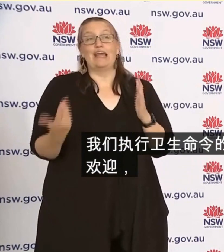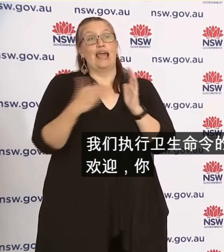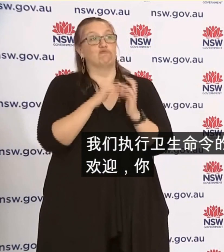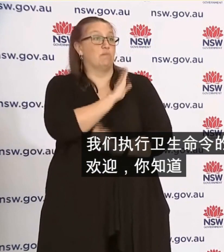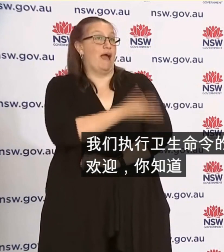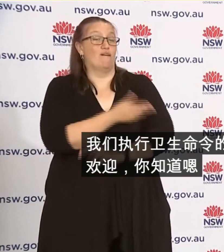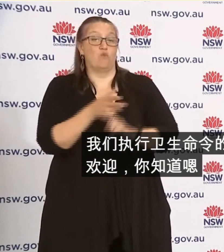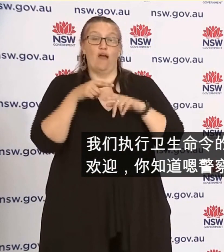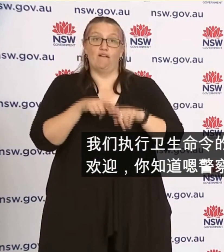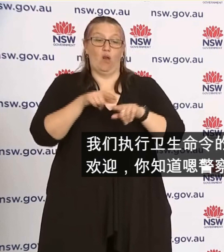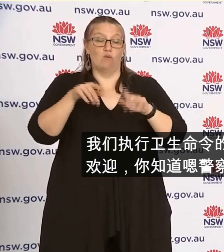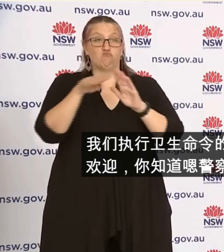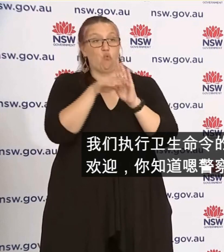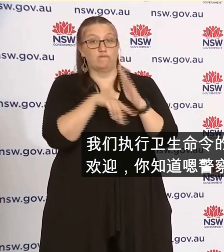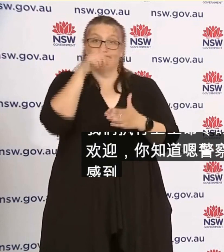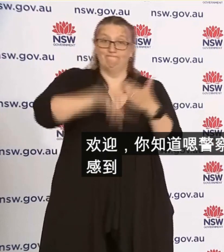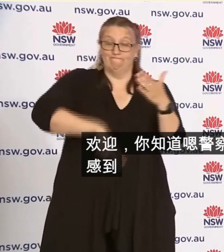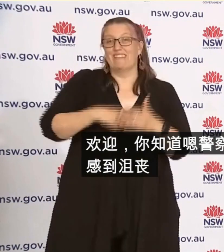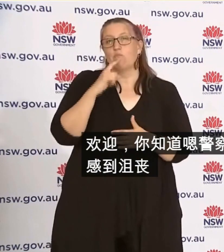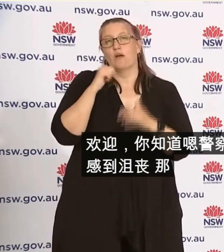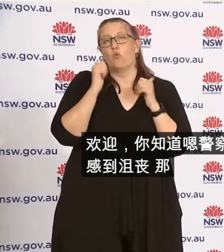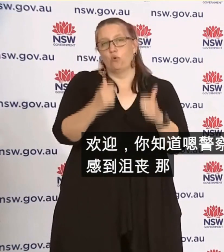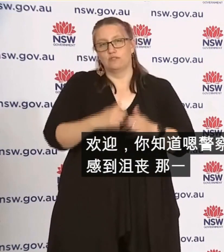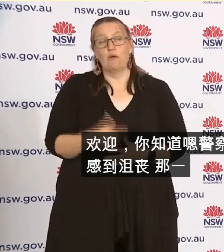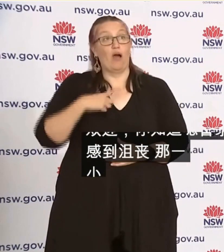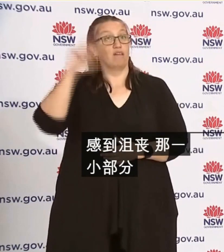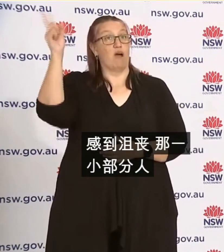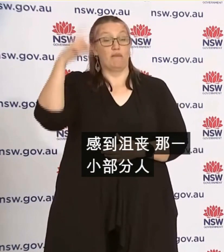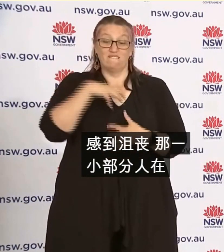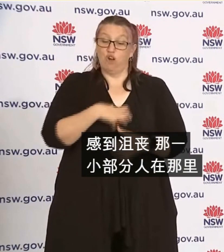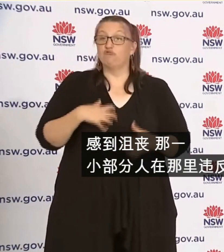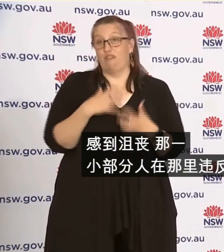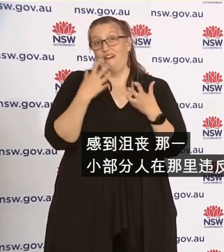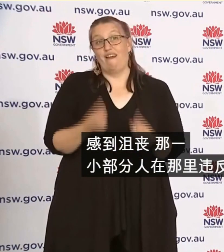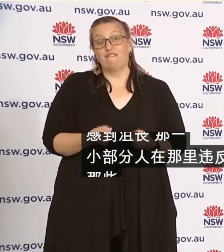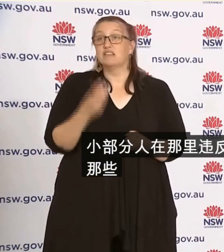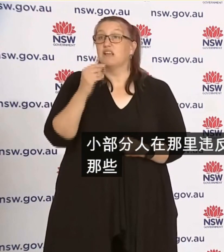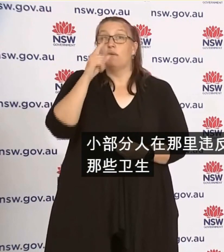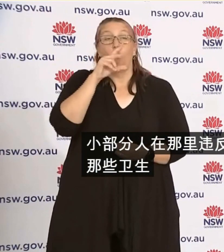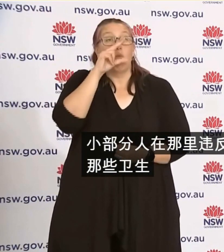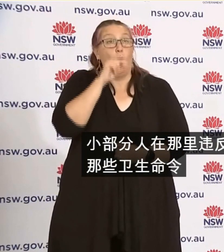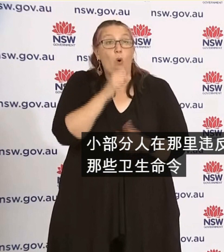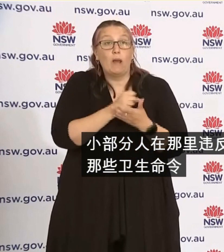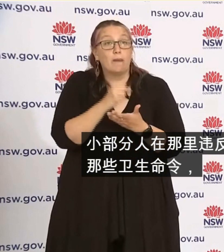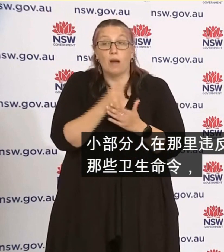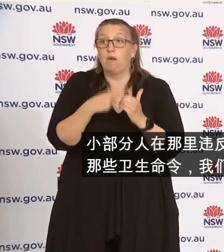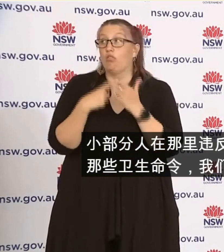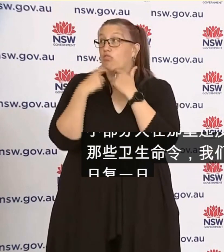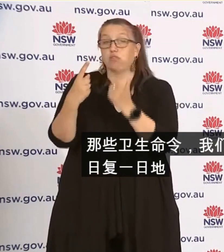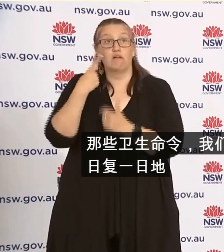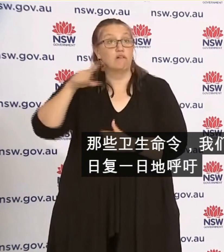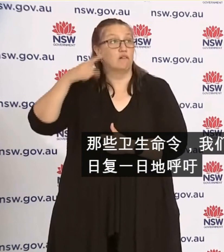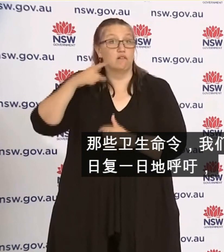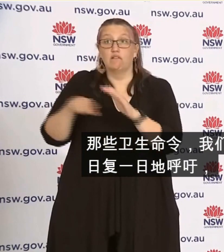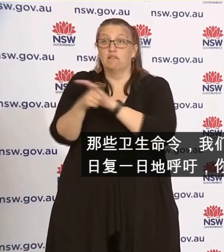would be welcome. Police are frustrated at the moment with that small minority that are out there who are breaching those health orders, and we appeal